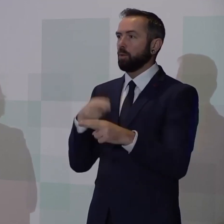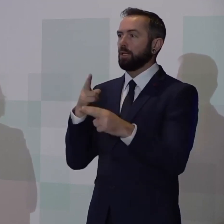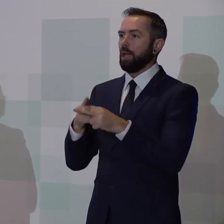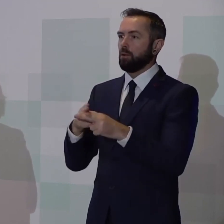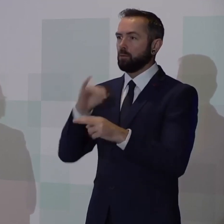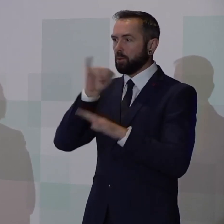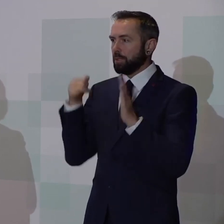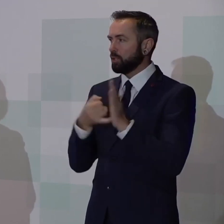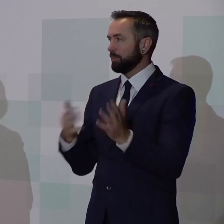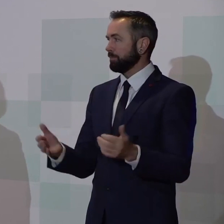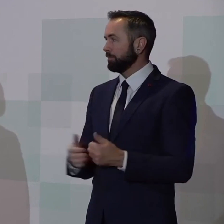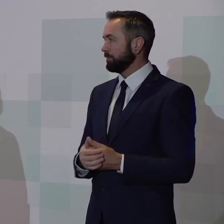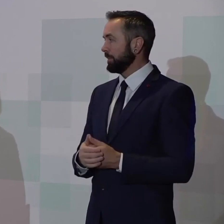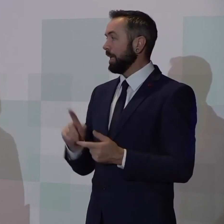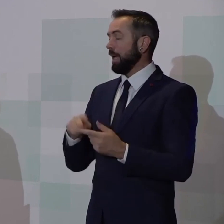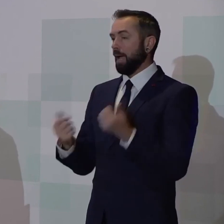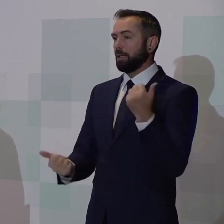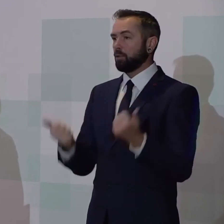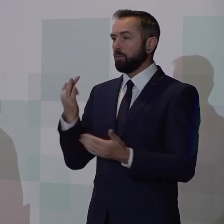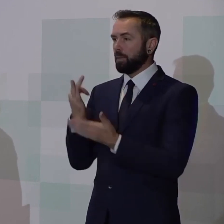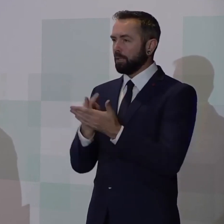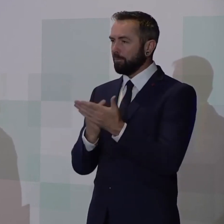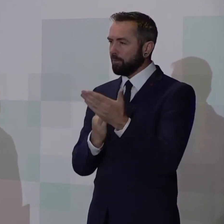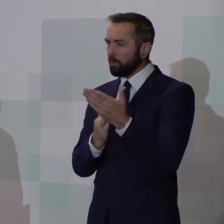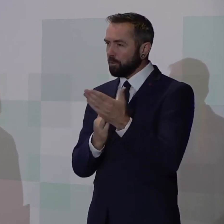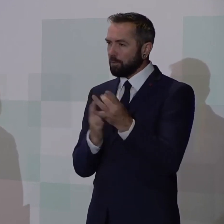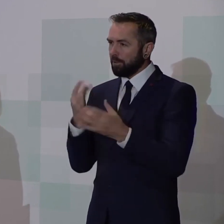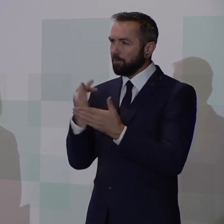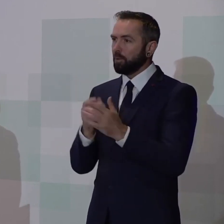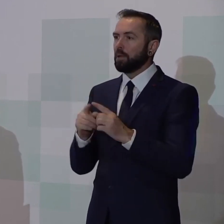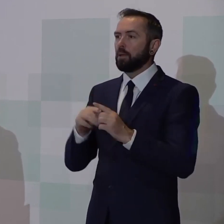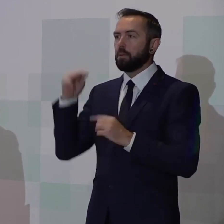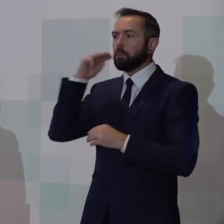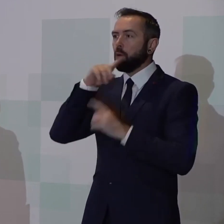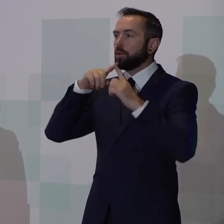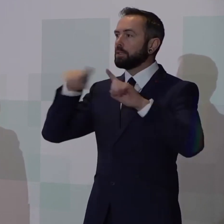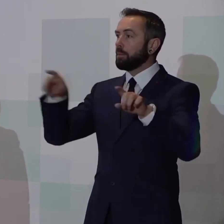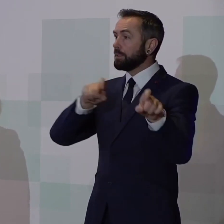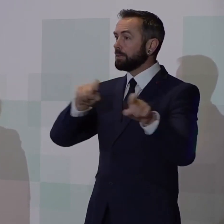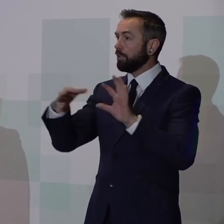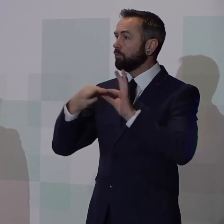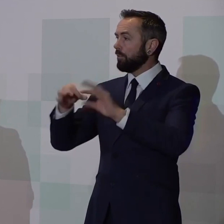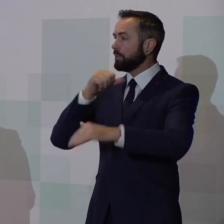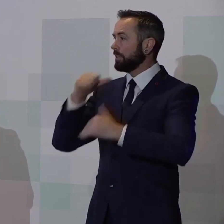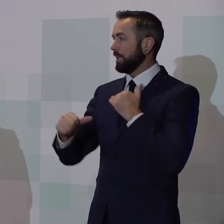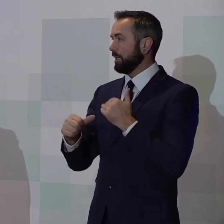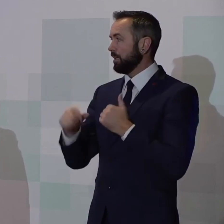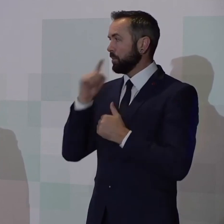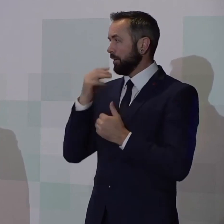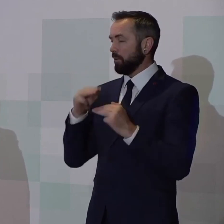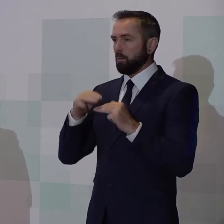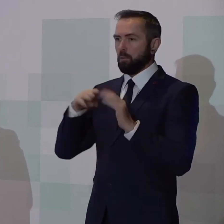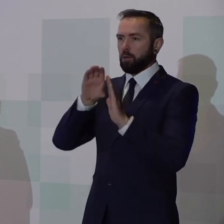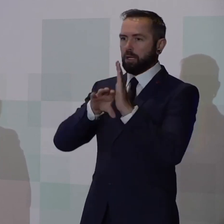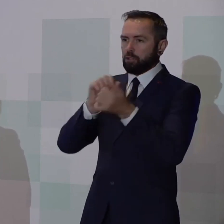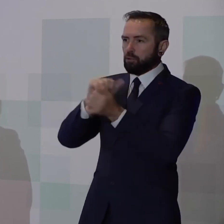consent. And the court made a number of important statements that are still relevant today. Although we've had much